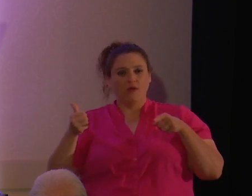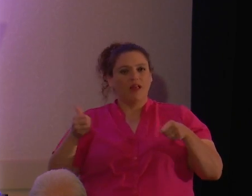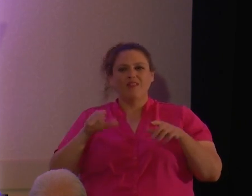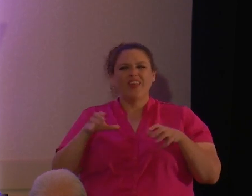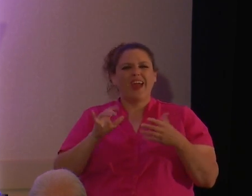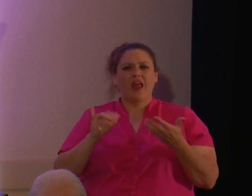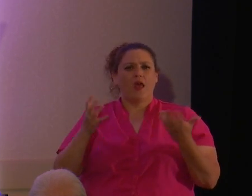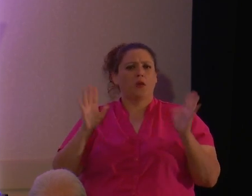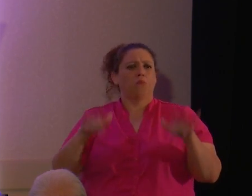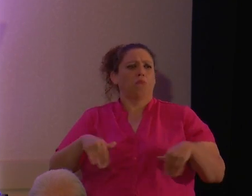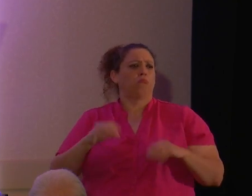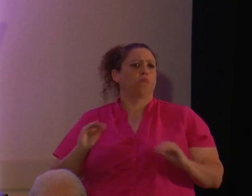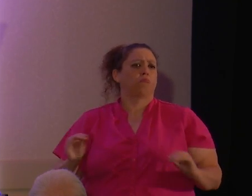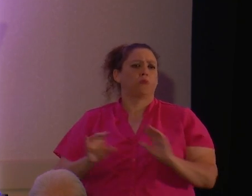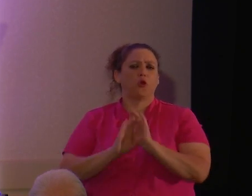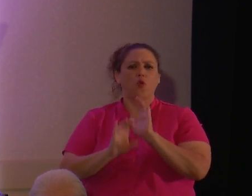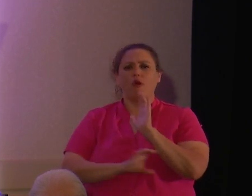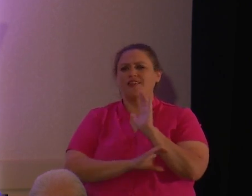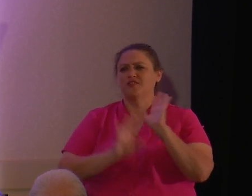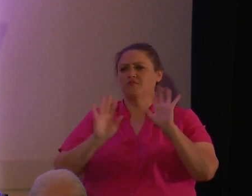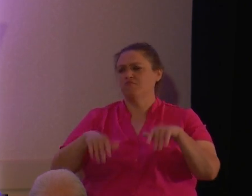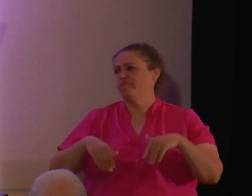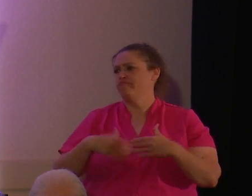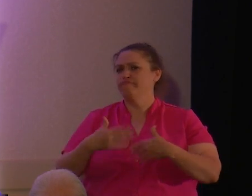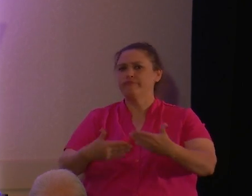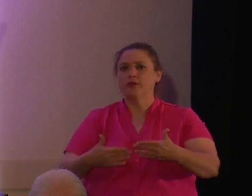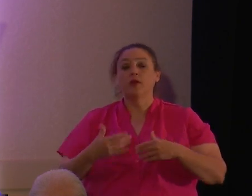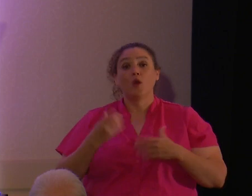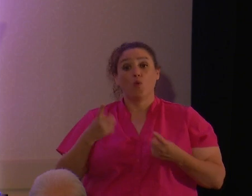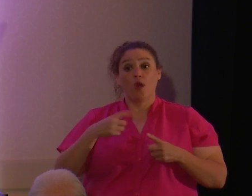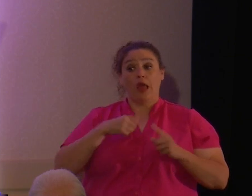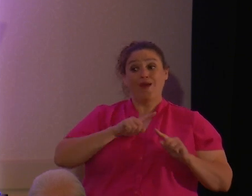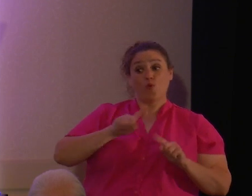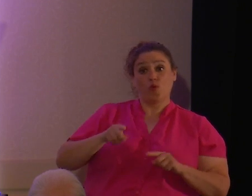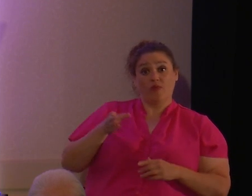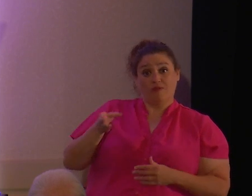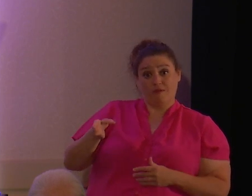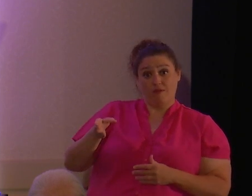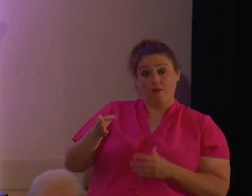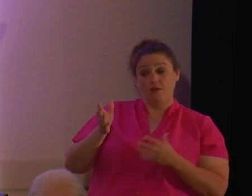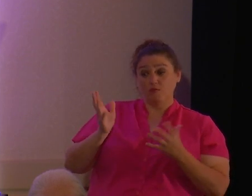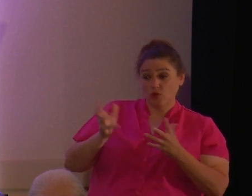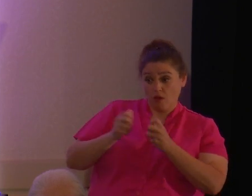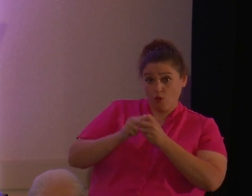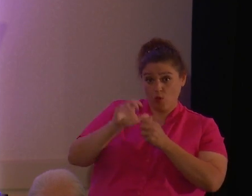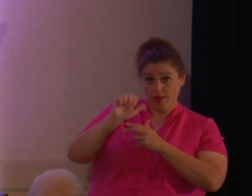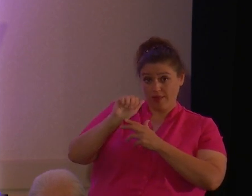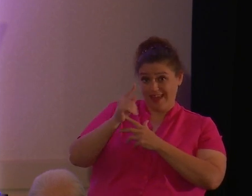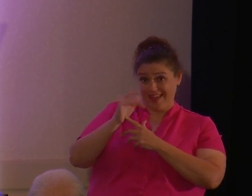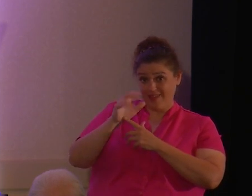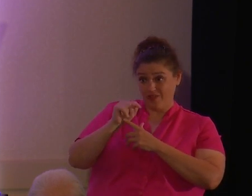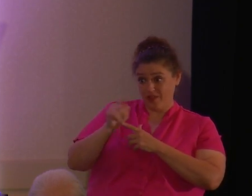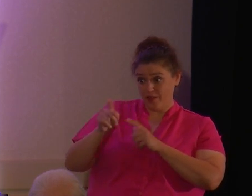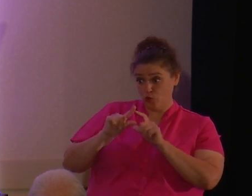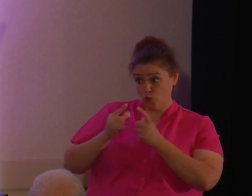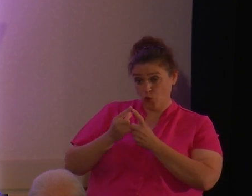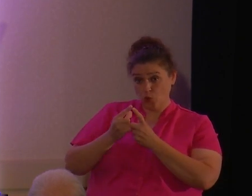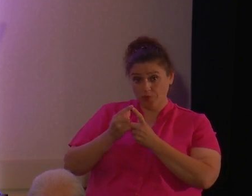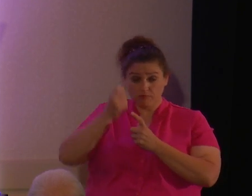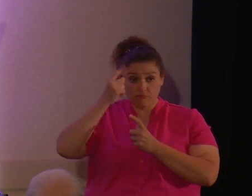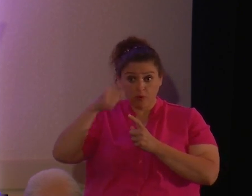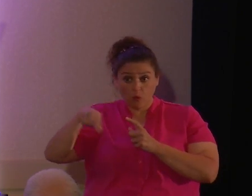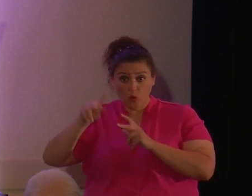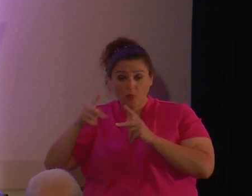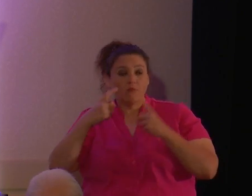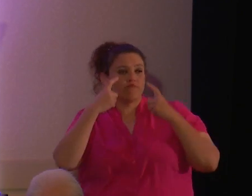They treat themselves like they don't have a constitution. And when I went down there to talk to the atheist group, there were tears coming down